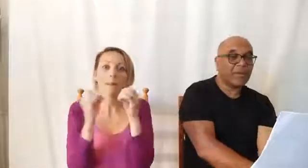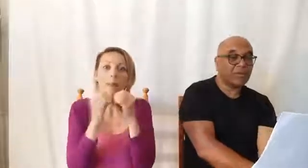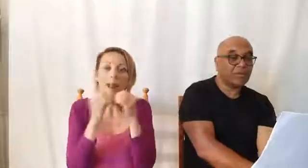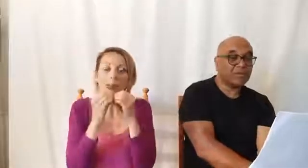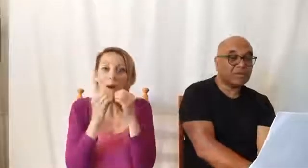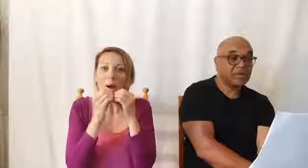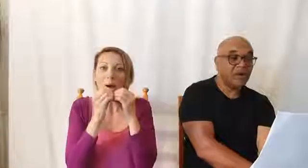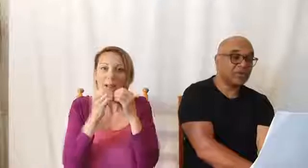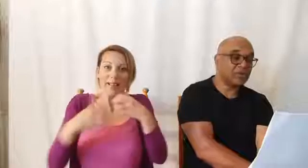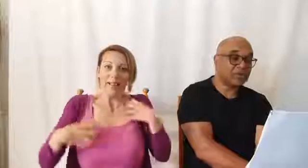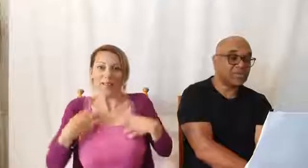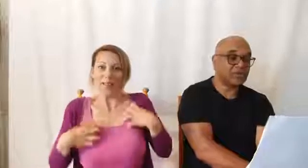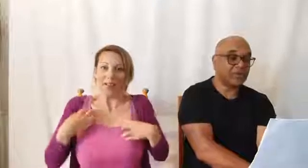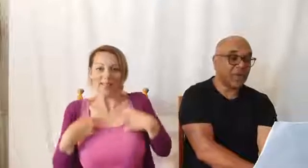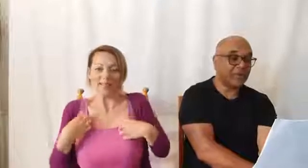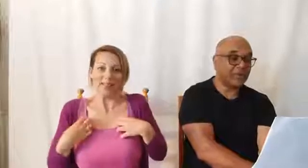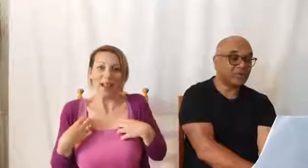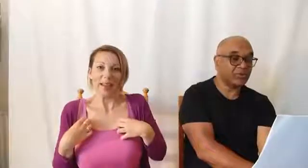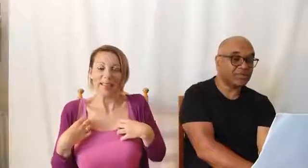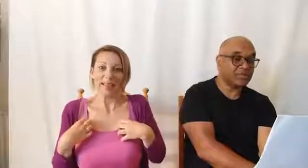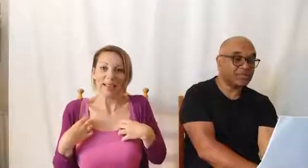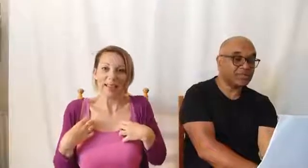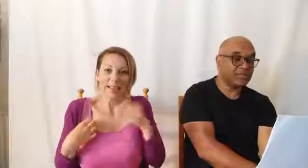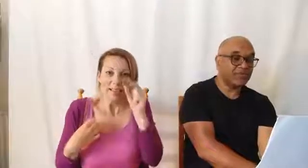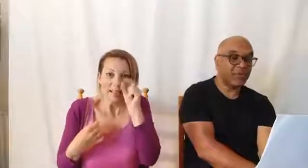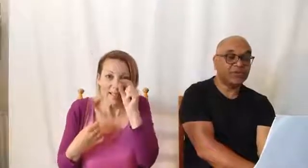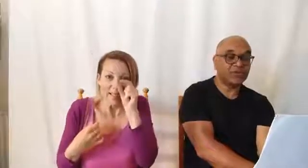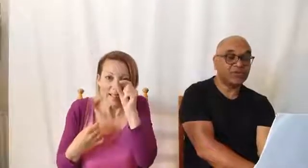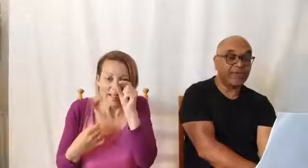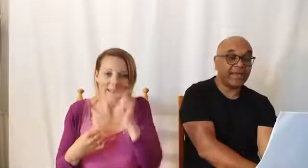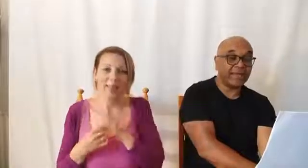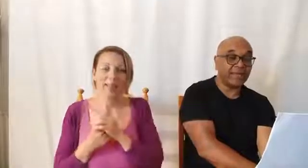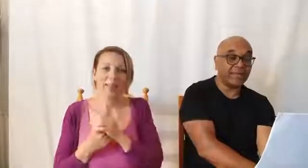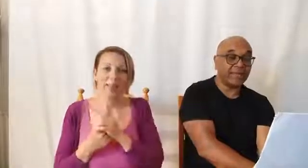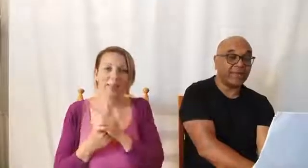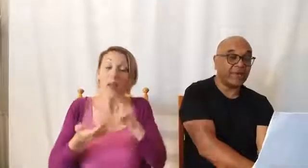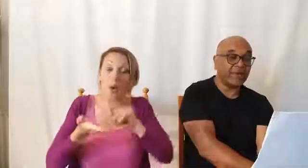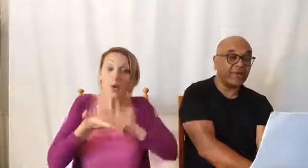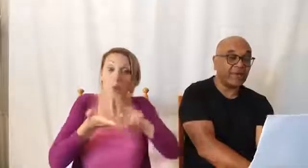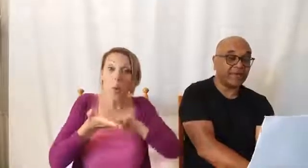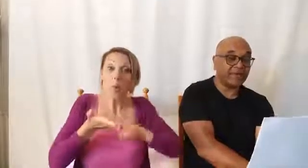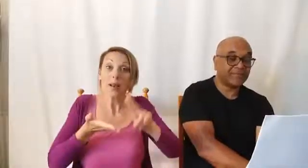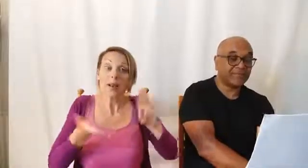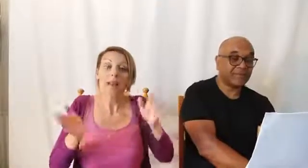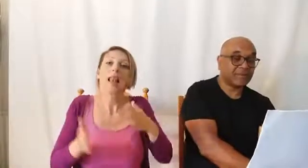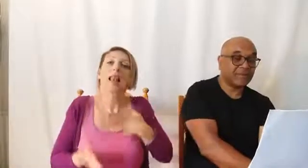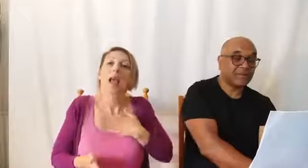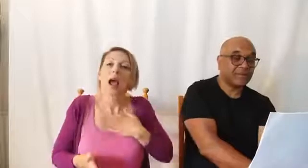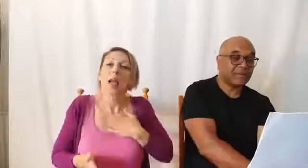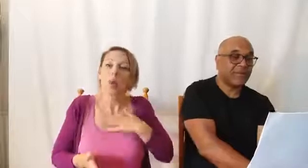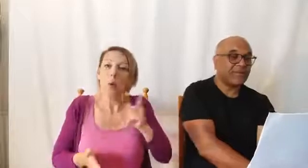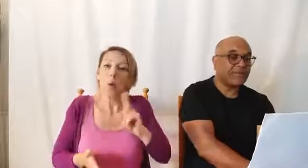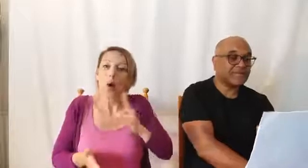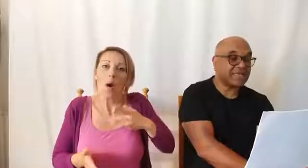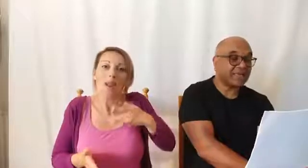Barnacles are usually sociable, happy little creatures, finding joy in living among their own kind. They are never seen alone